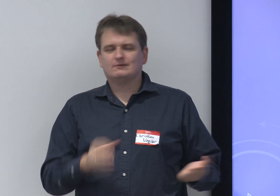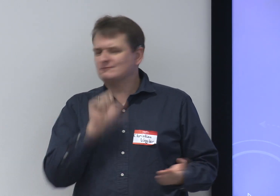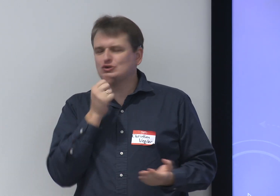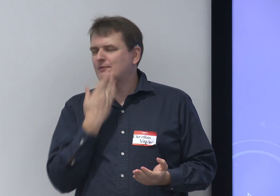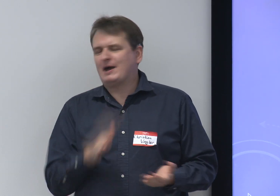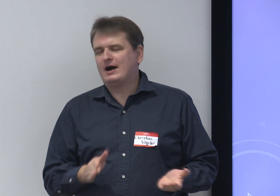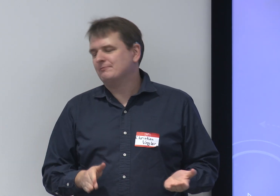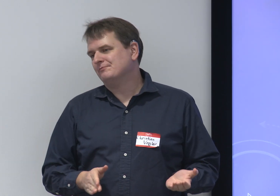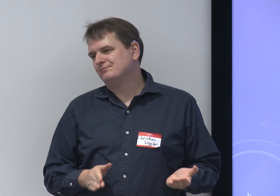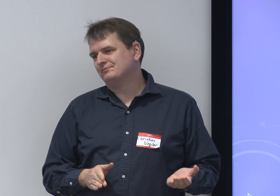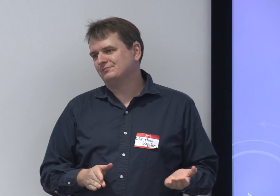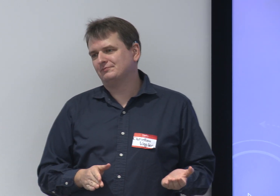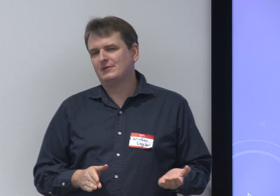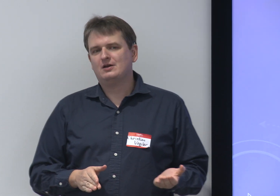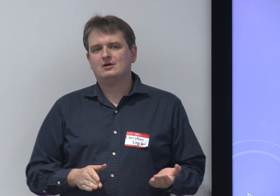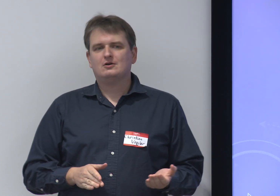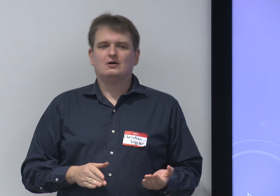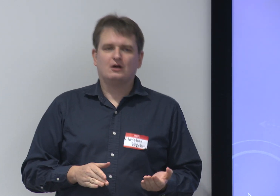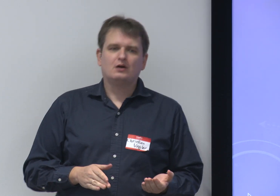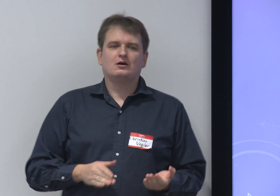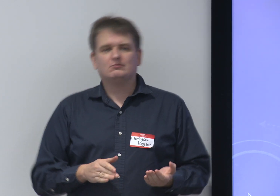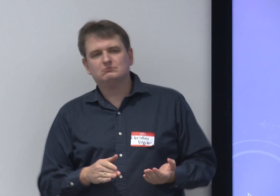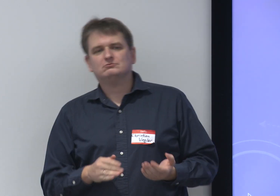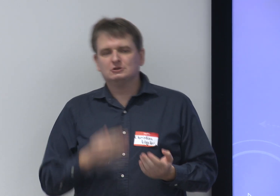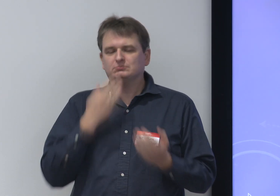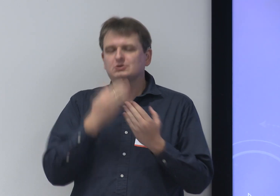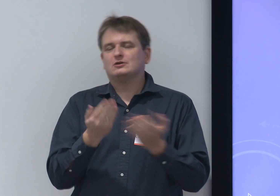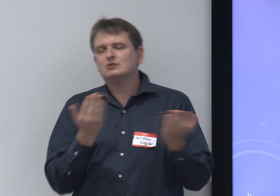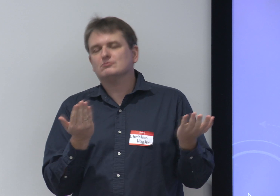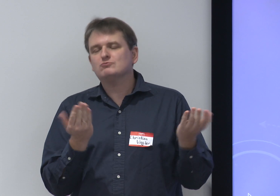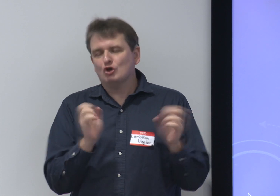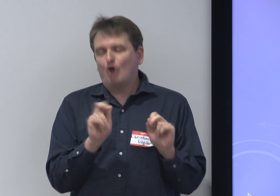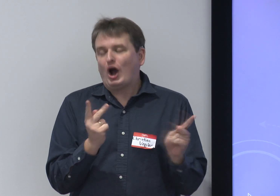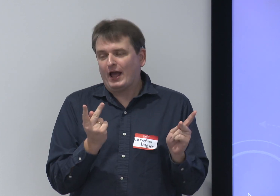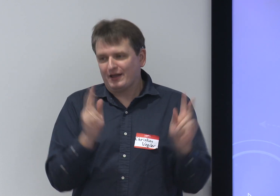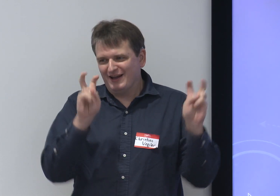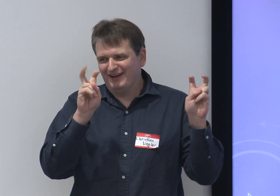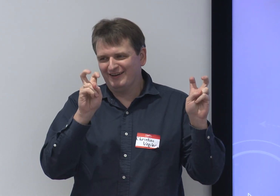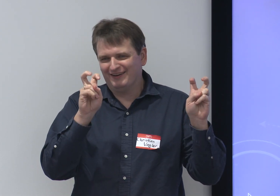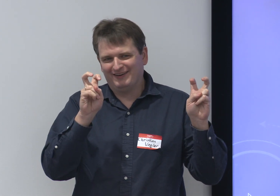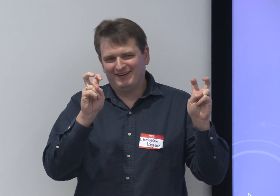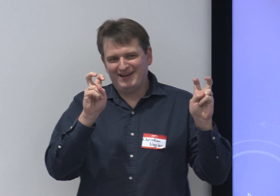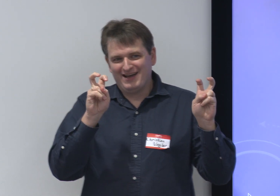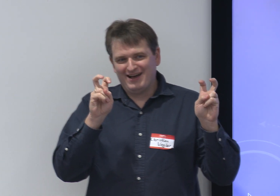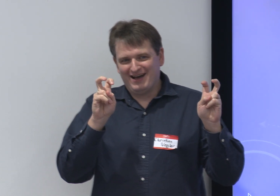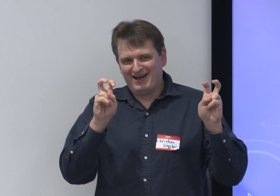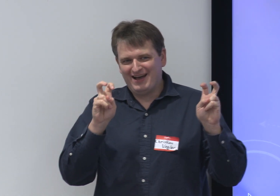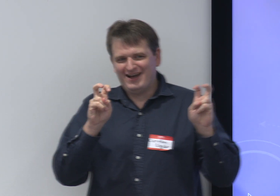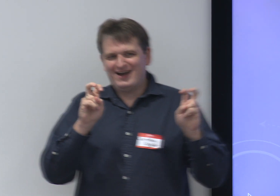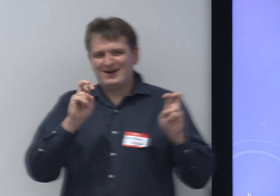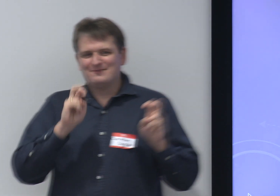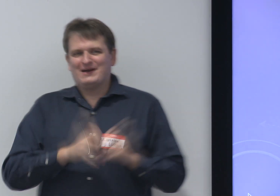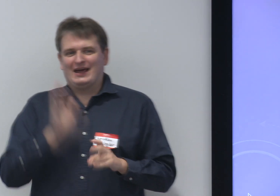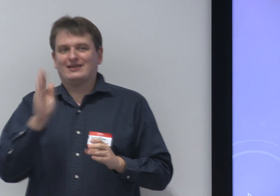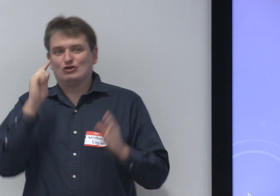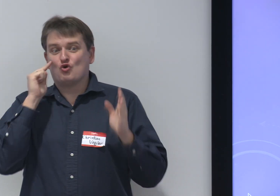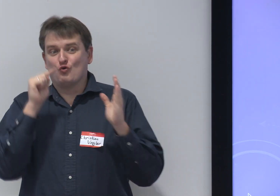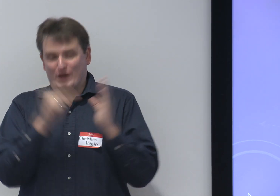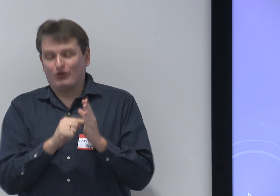human captioning is not bad. You know, it's good. It's okay. I'll put that in quotes. It's okay. But I